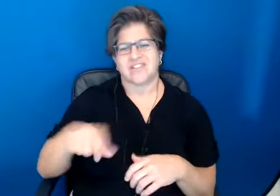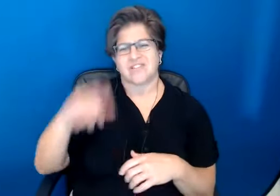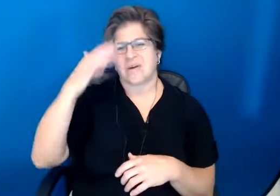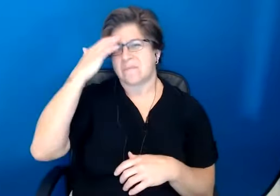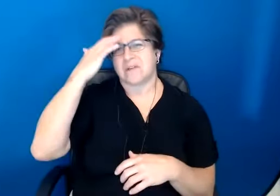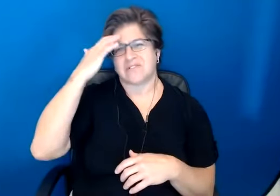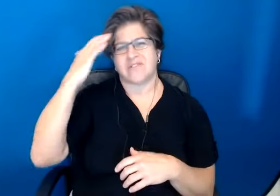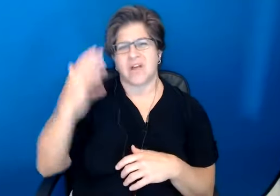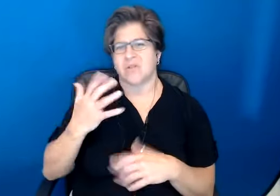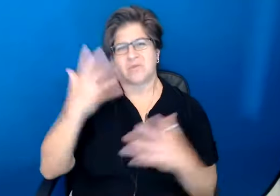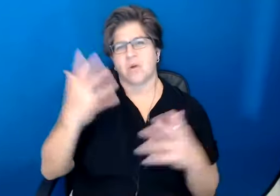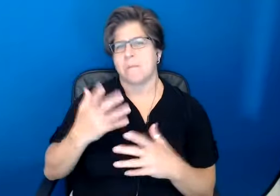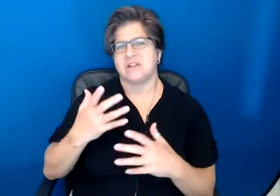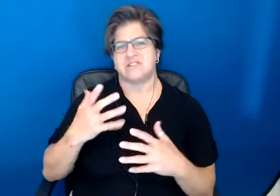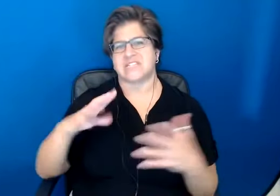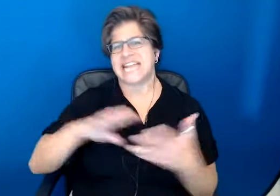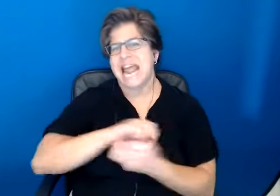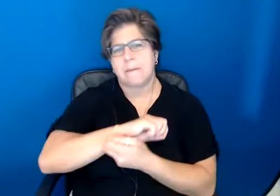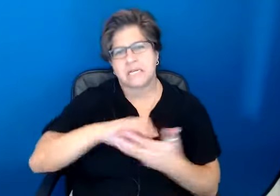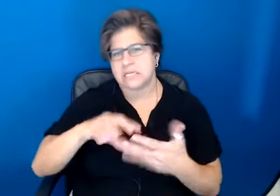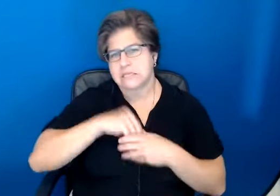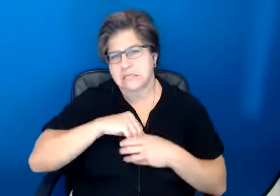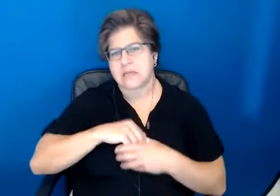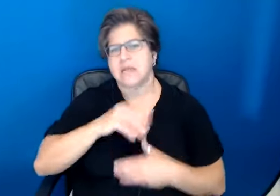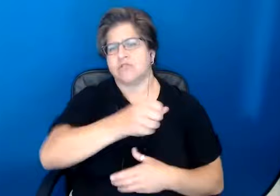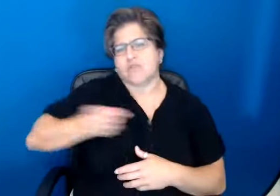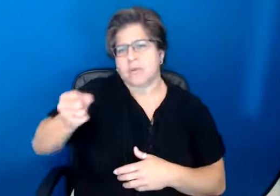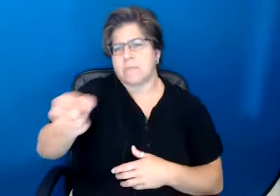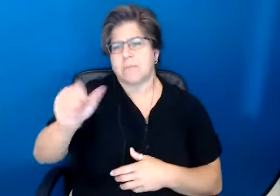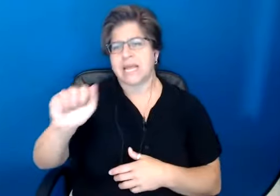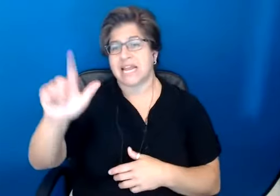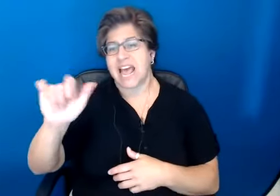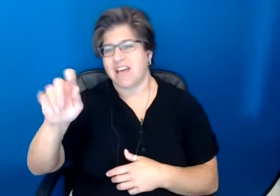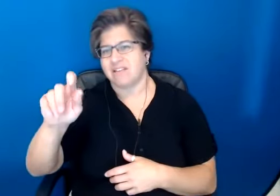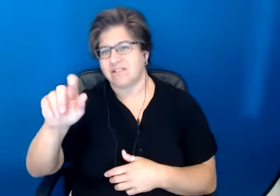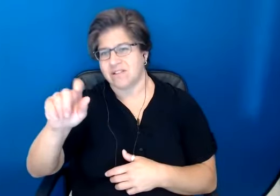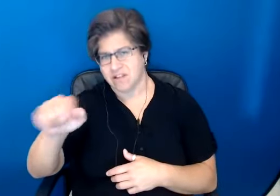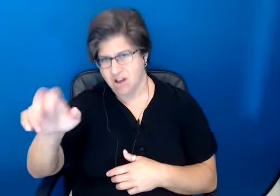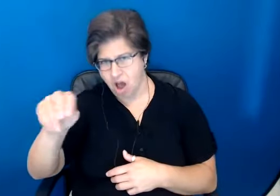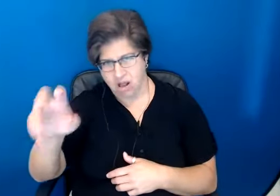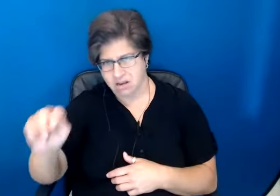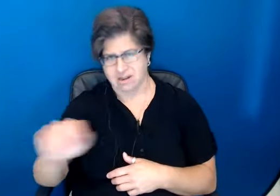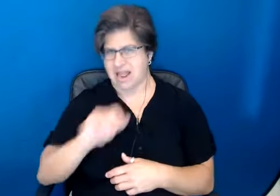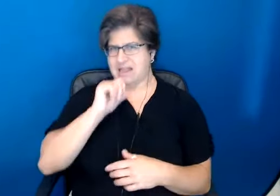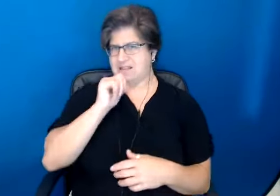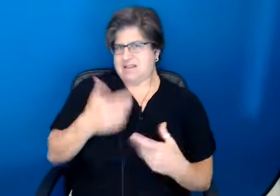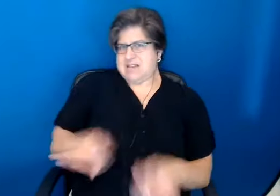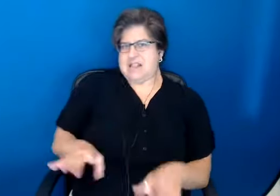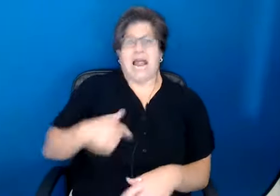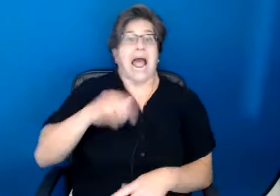to still control her. I went into AA meetings. I was in Al-Anon at one point, and I didn't like it, and I ran away. I